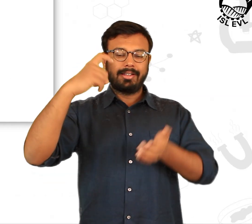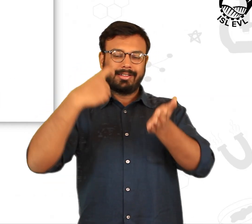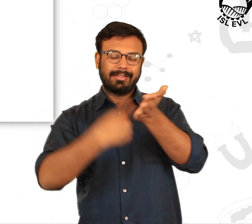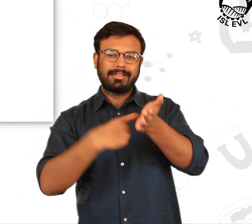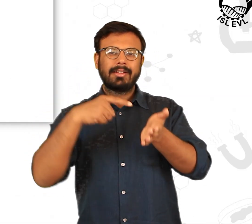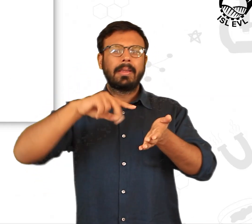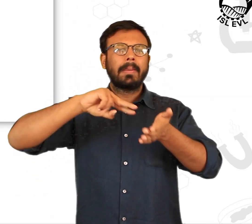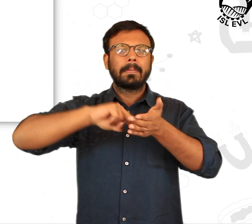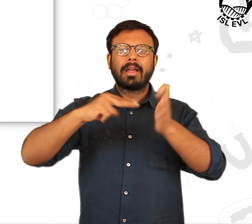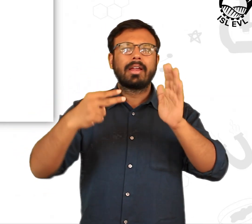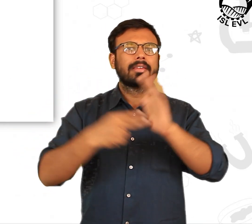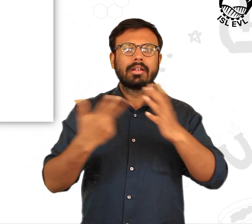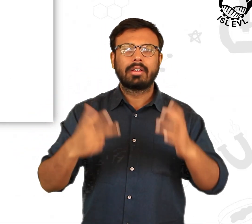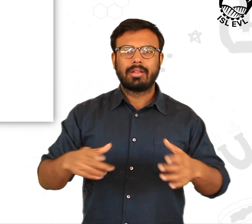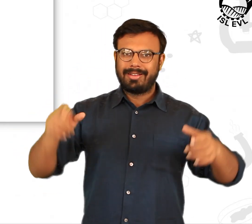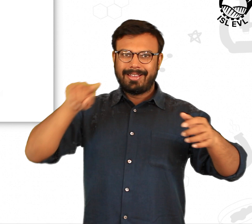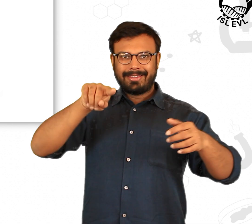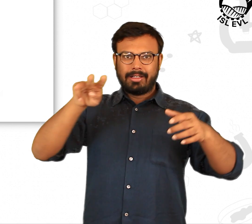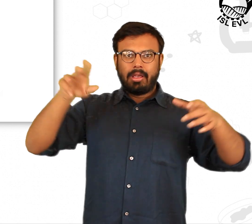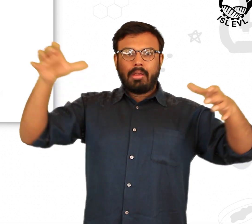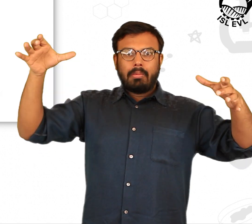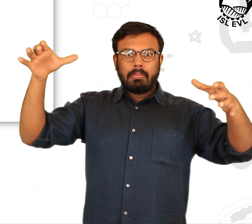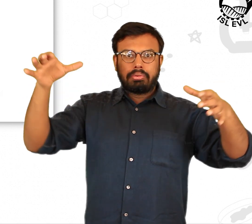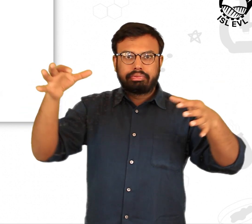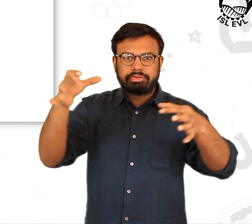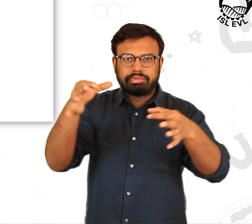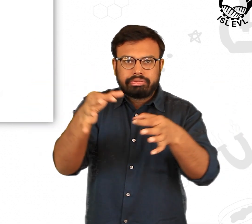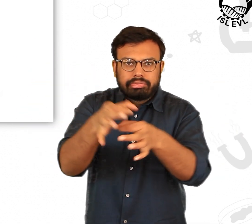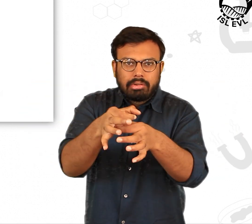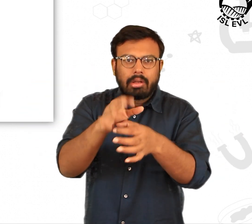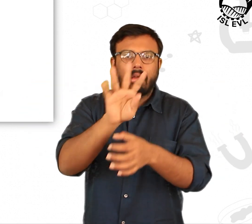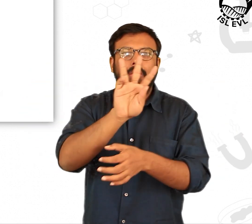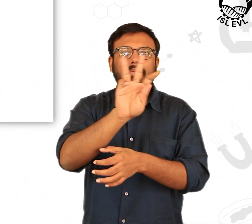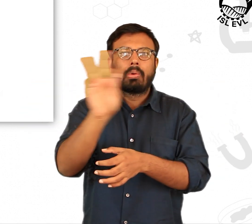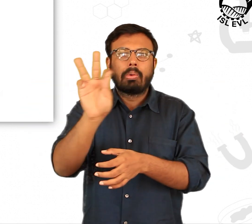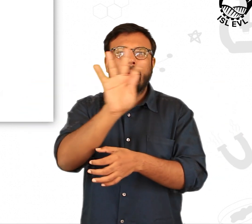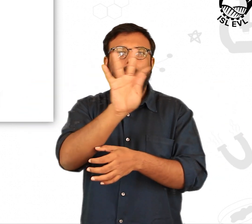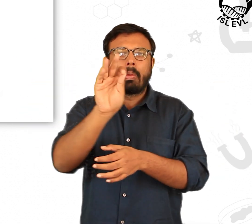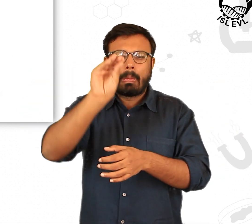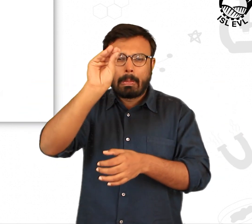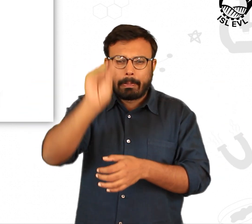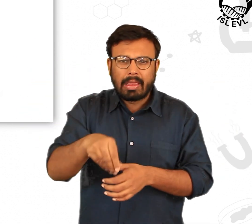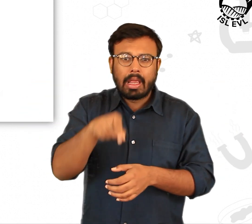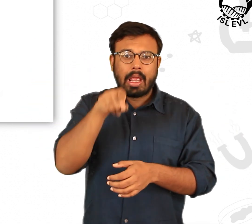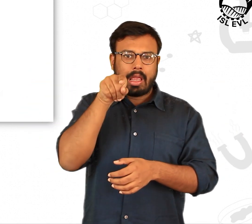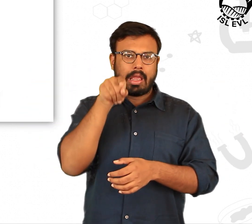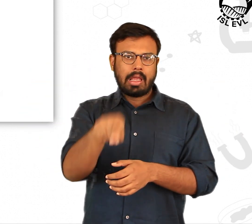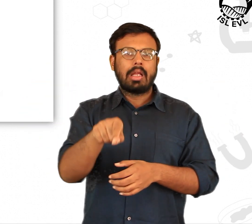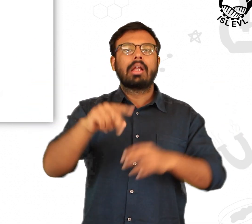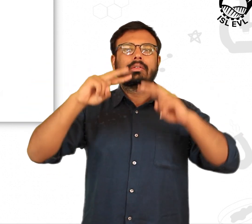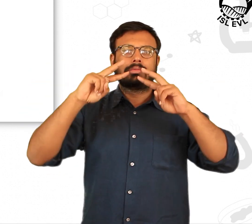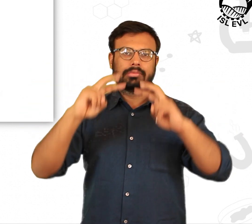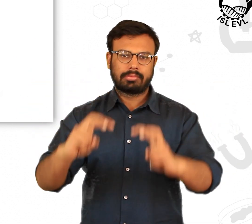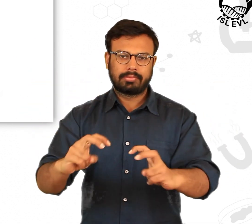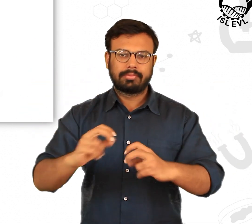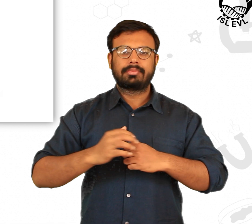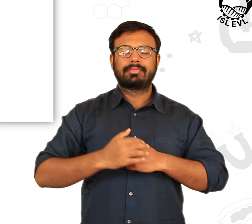Next is CR, which means critically endangered. The animals in this species would have only 200 to